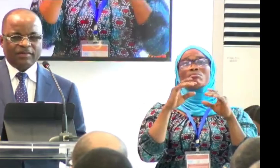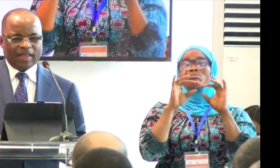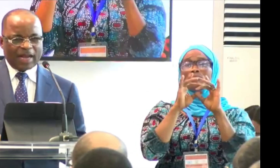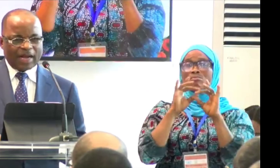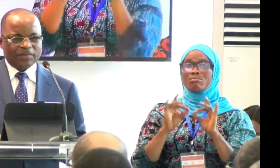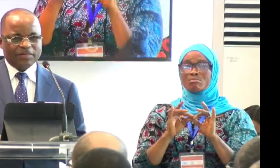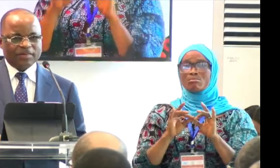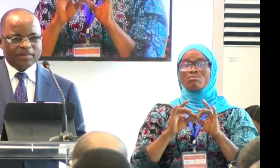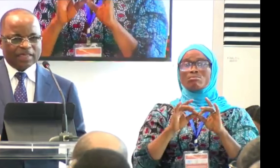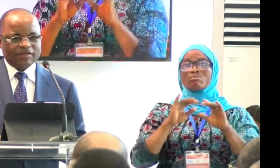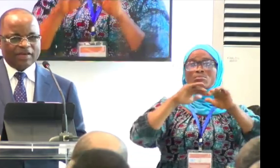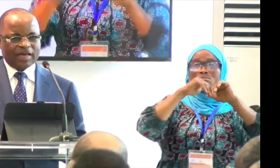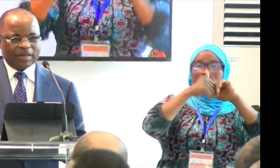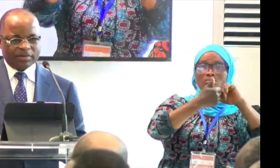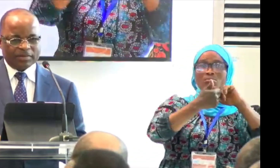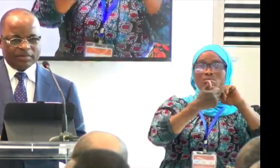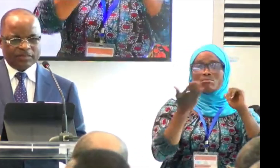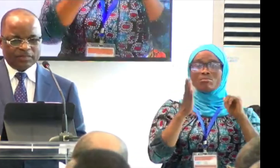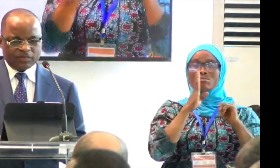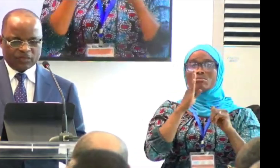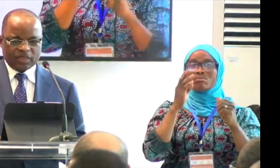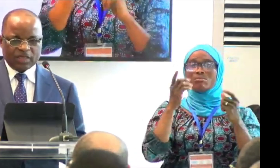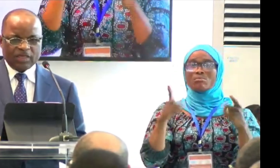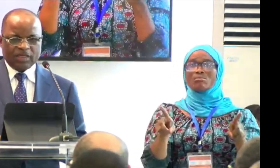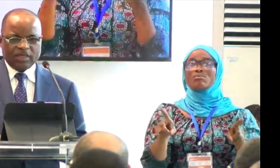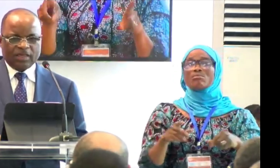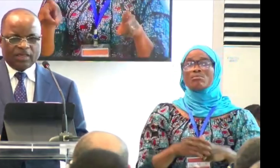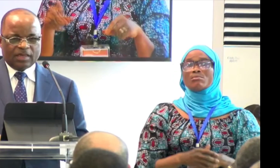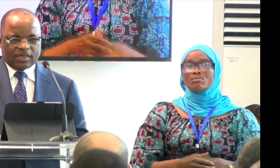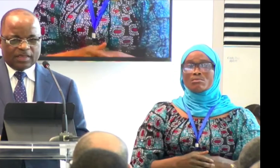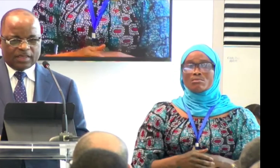and how things can happen.